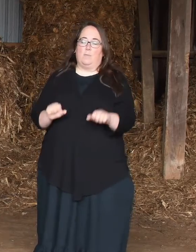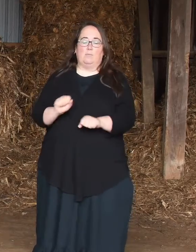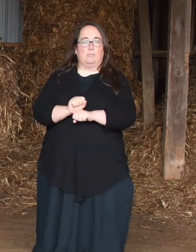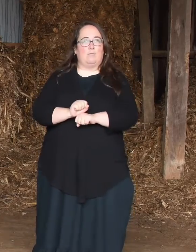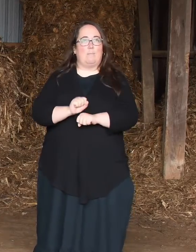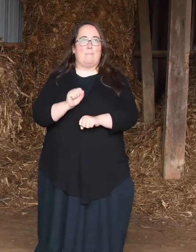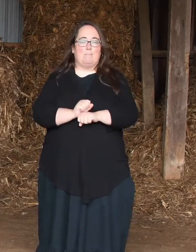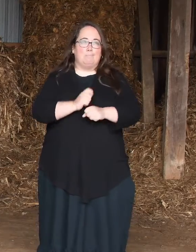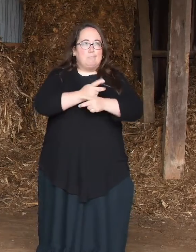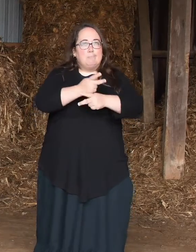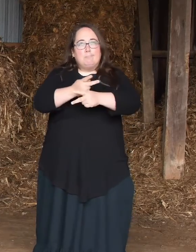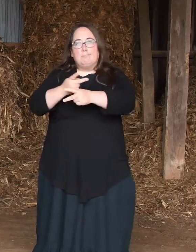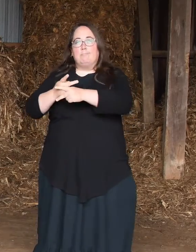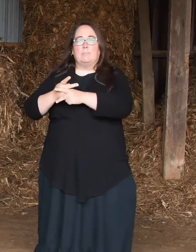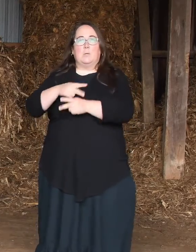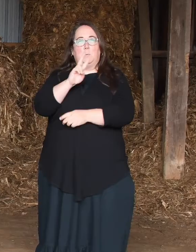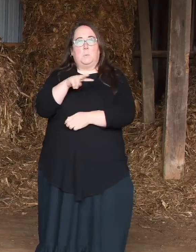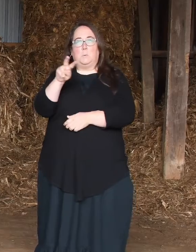job preserving